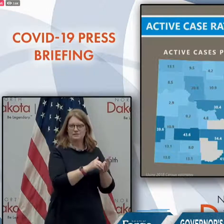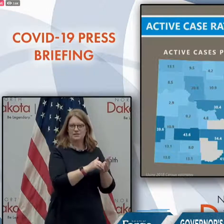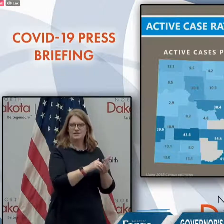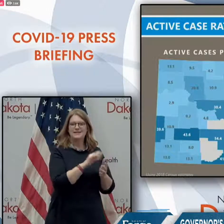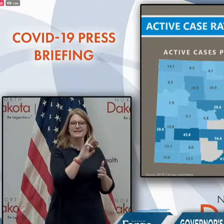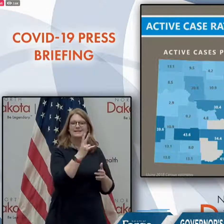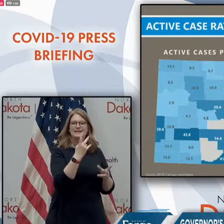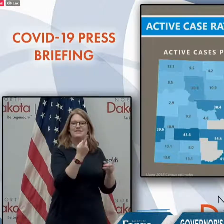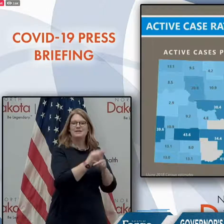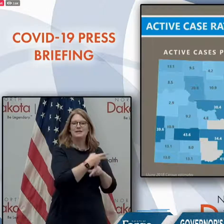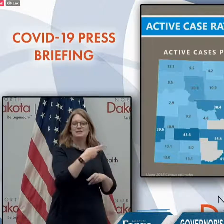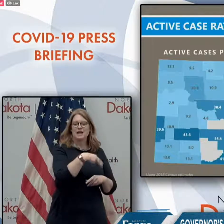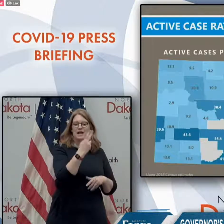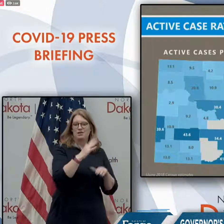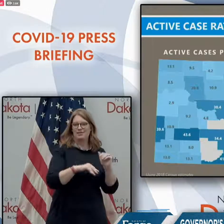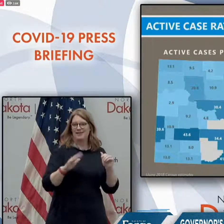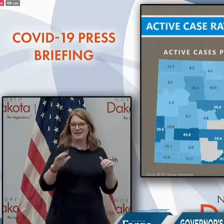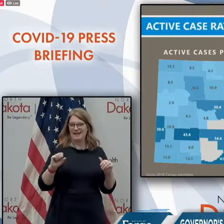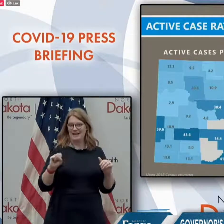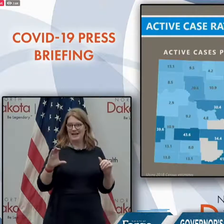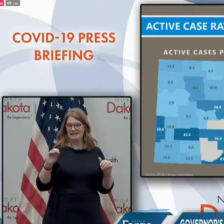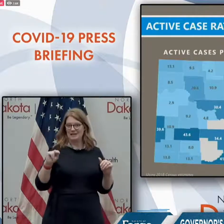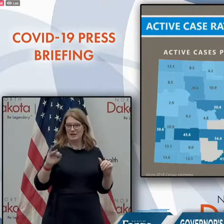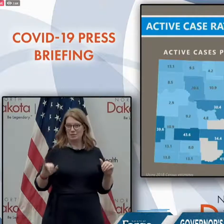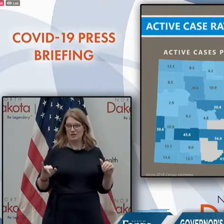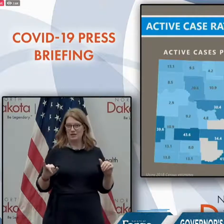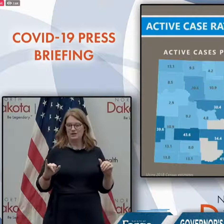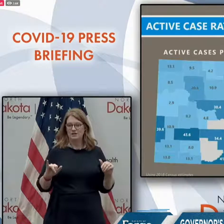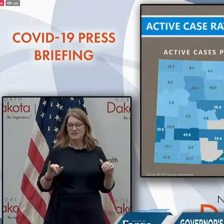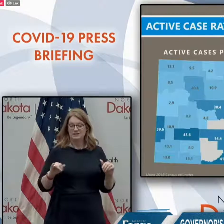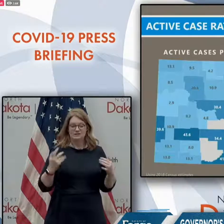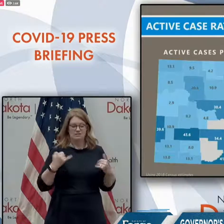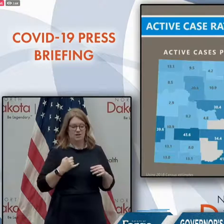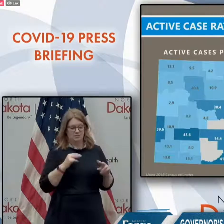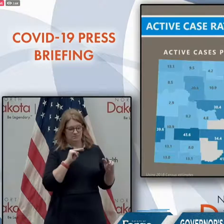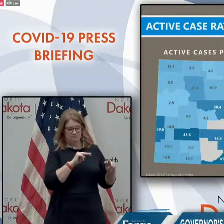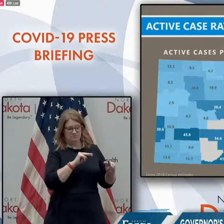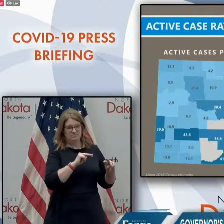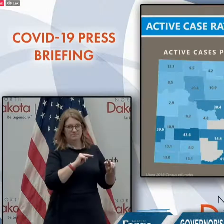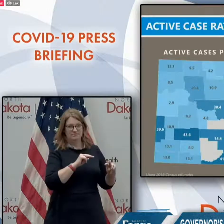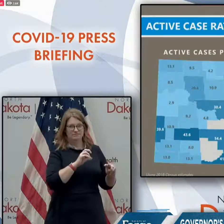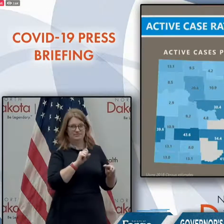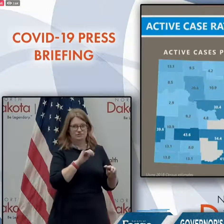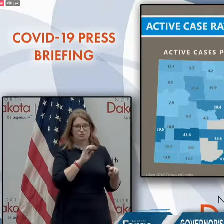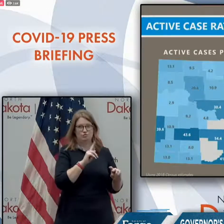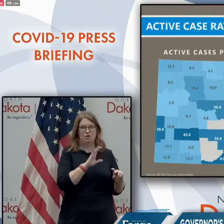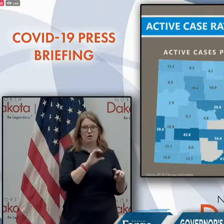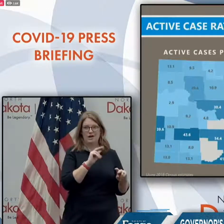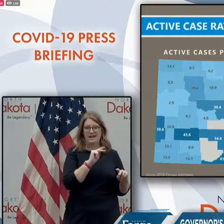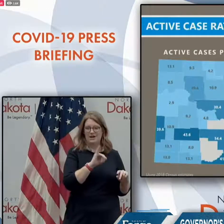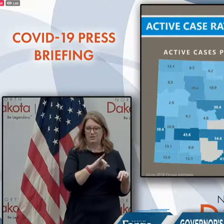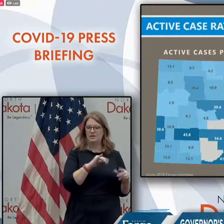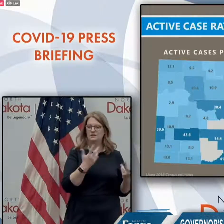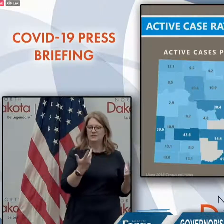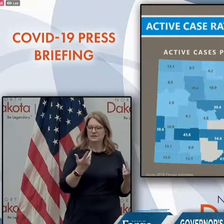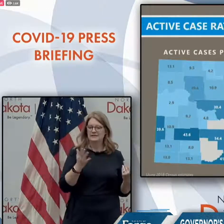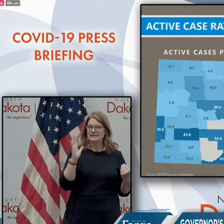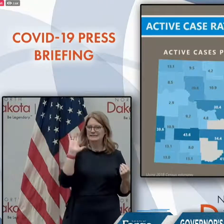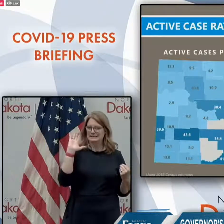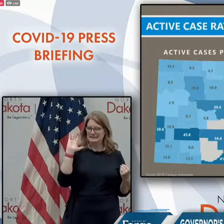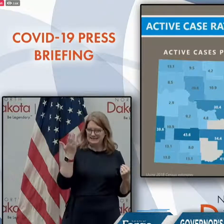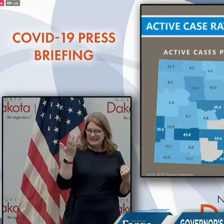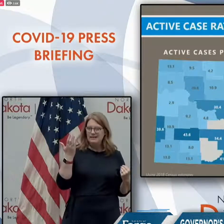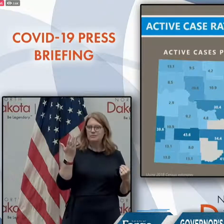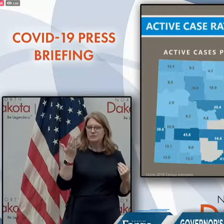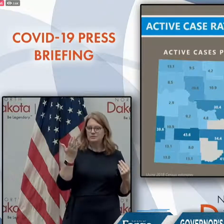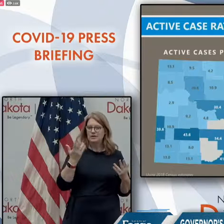higher than Cass County right now. So we'll continue to pay close attention to these counties that seem to be